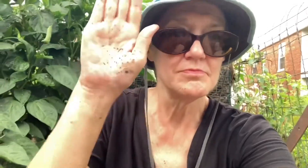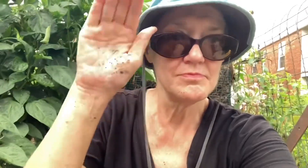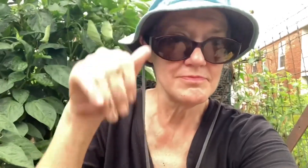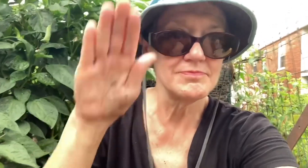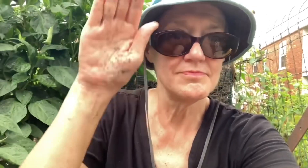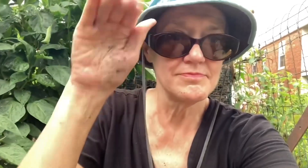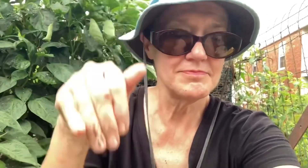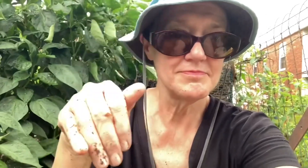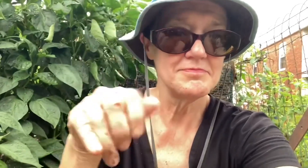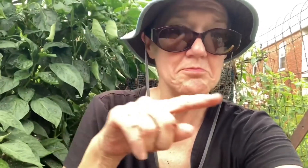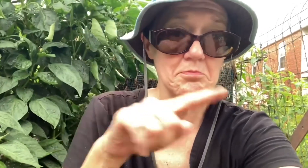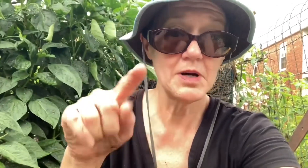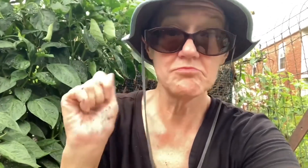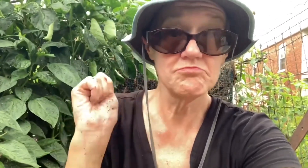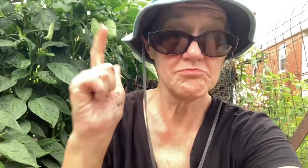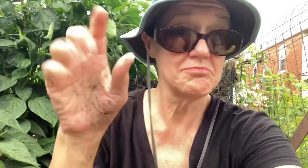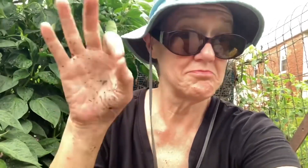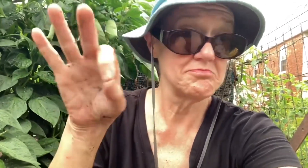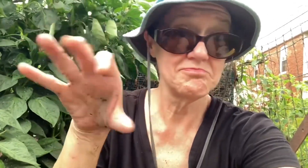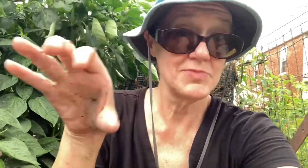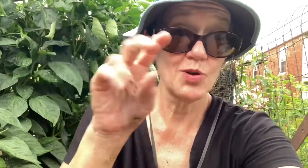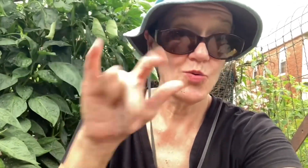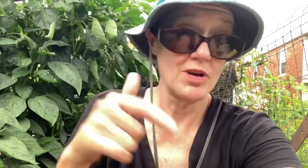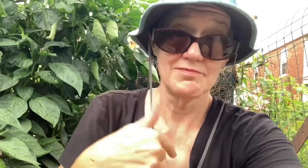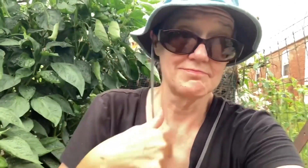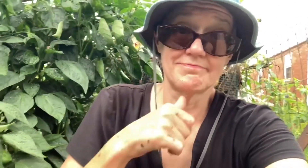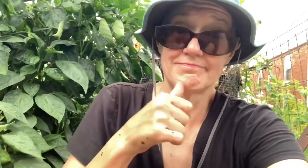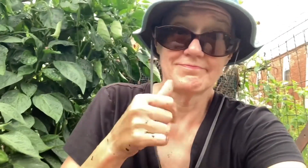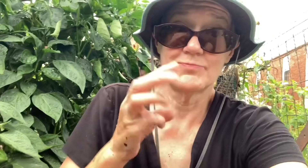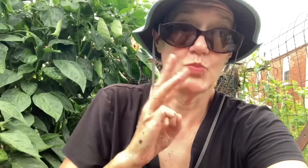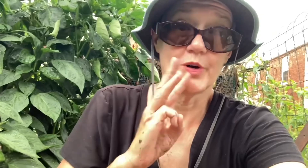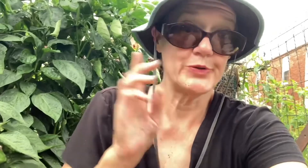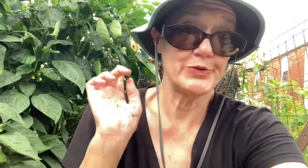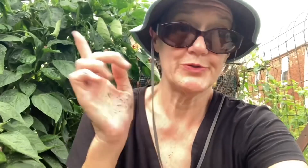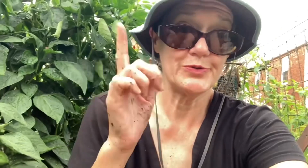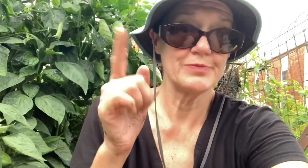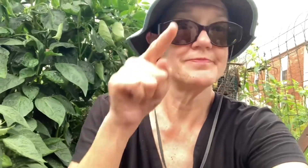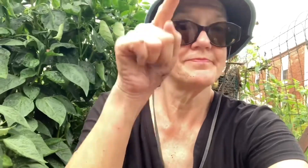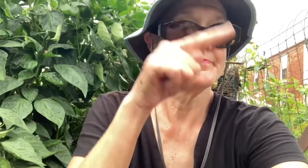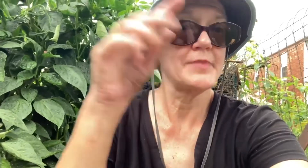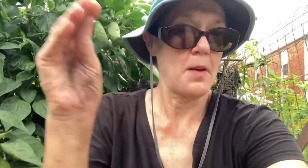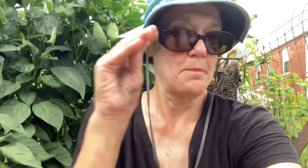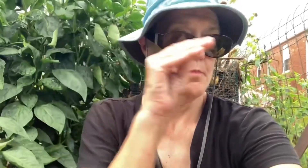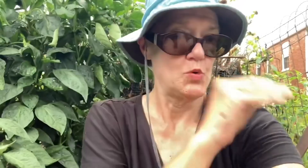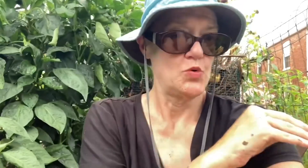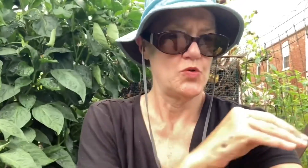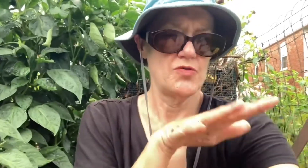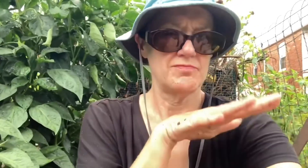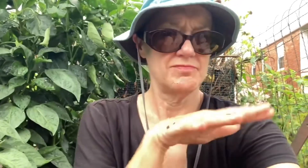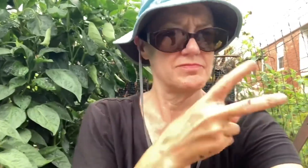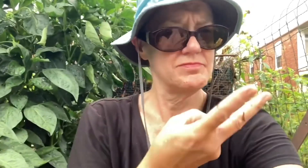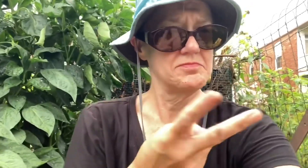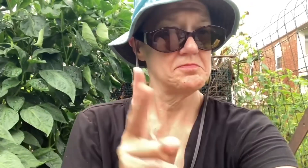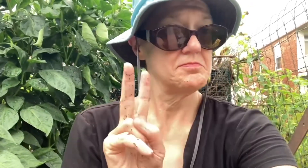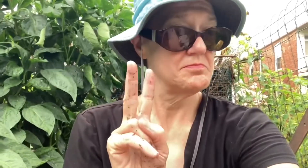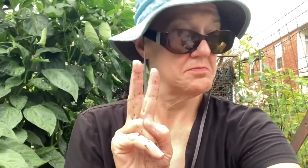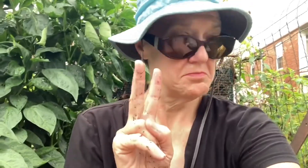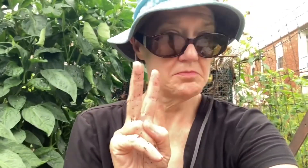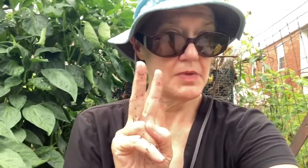haven't had much rain and lots of heat waves. But the peppers have done well since I haven't watered them.